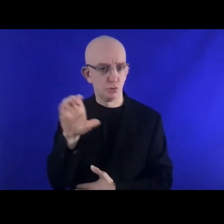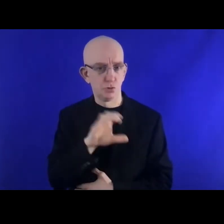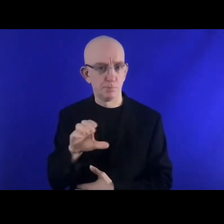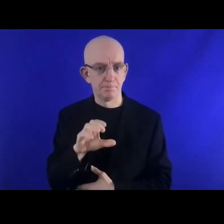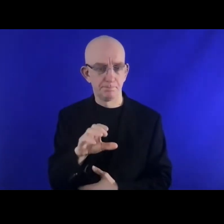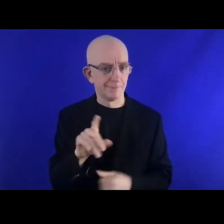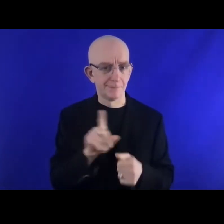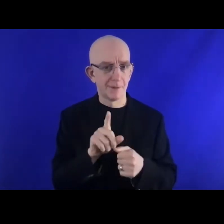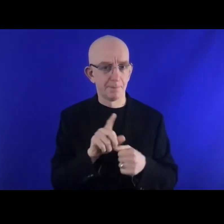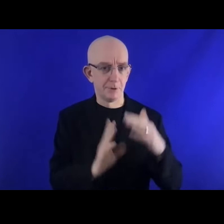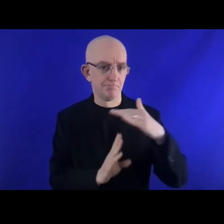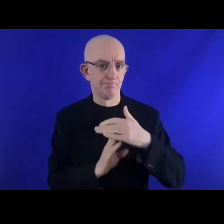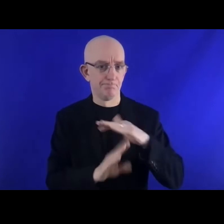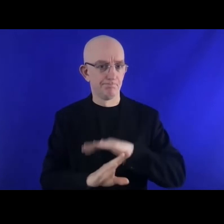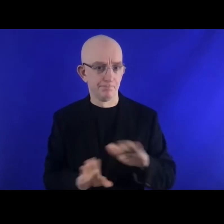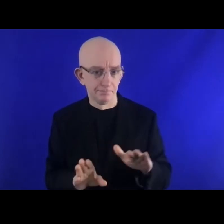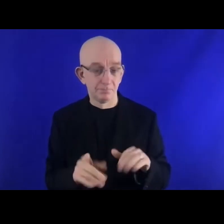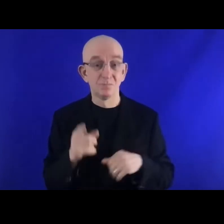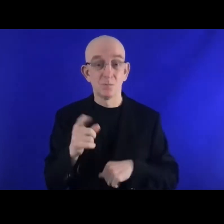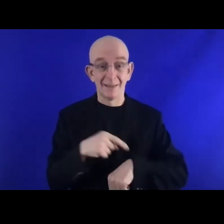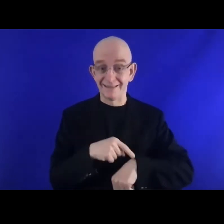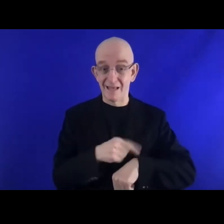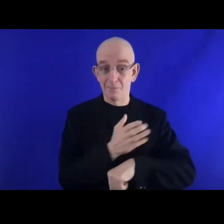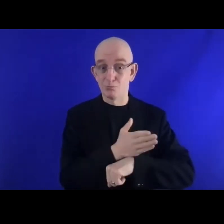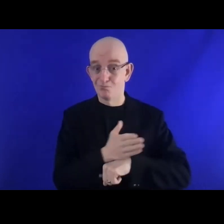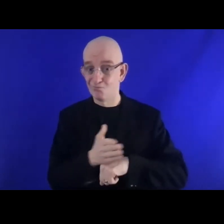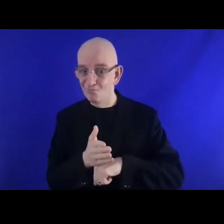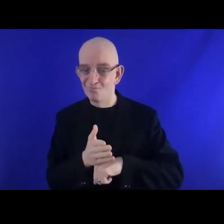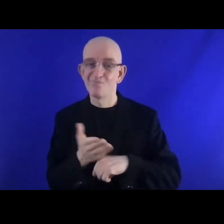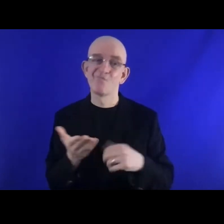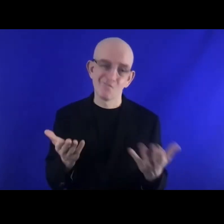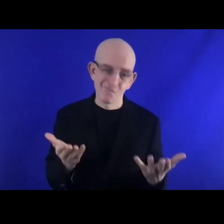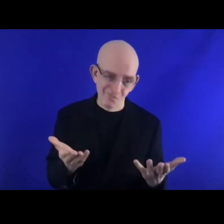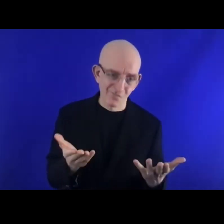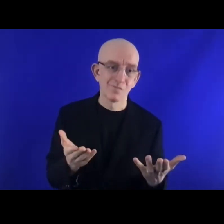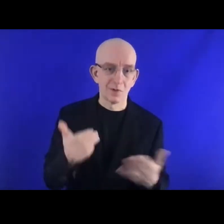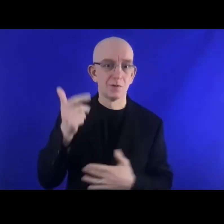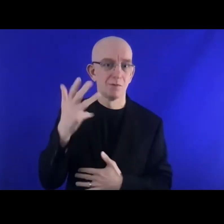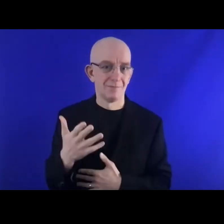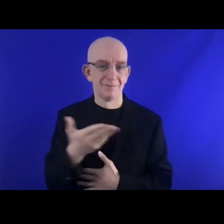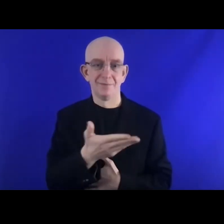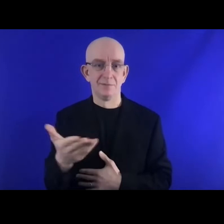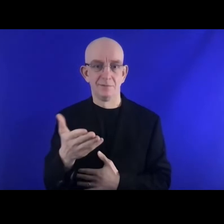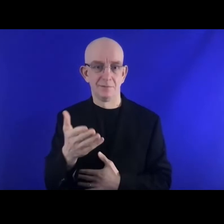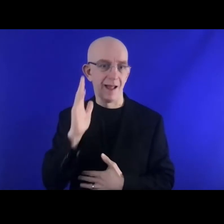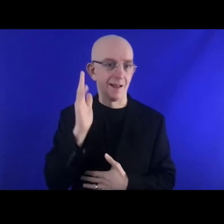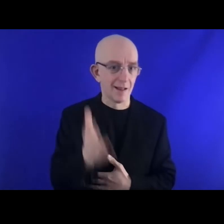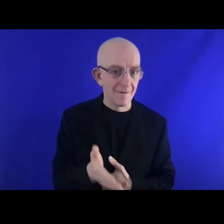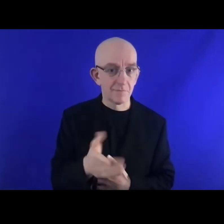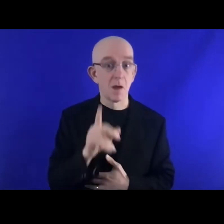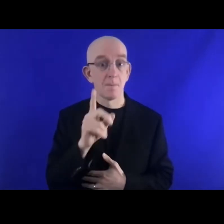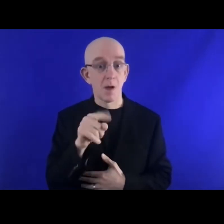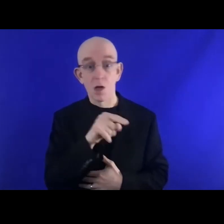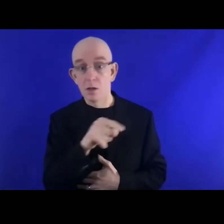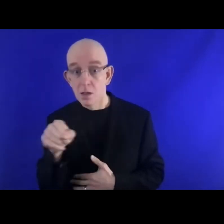are relevant to the debate. If you have any accessibility problems, send an email to the host account